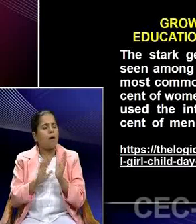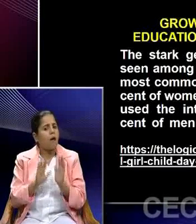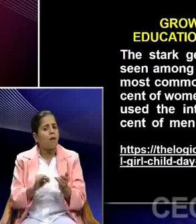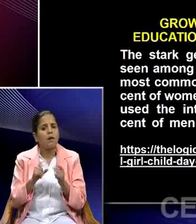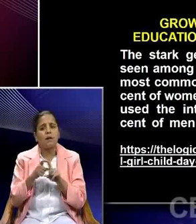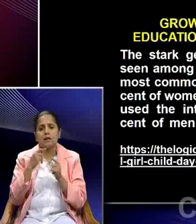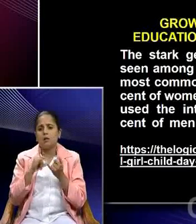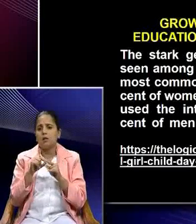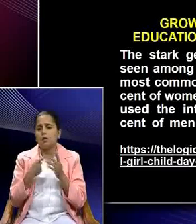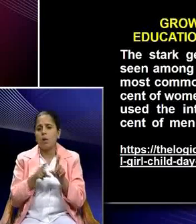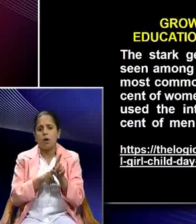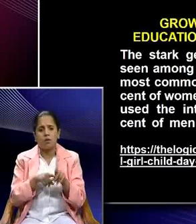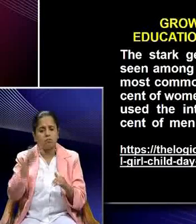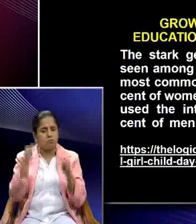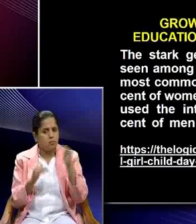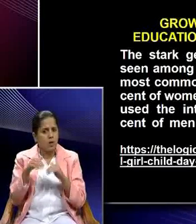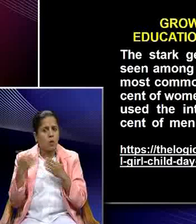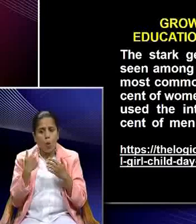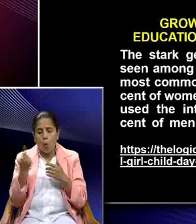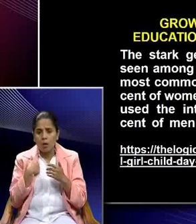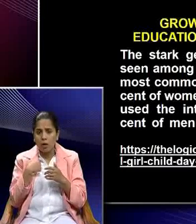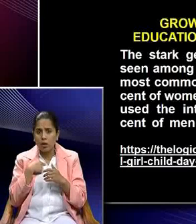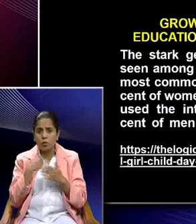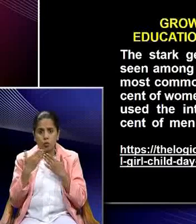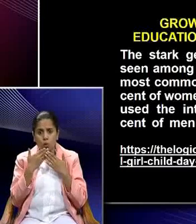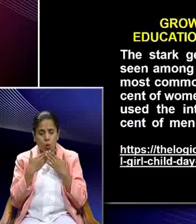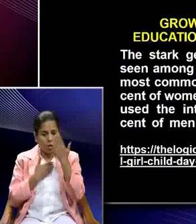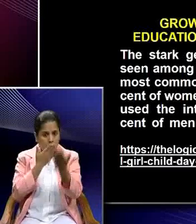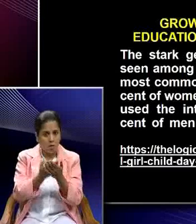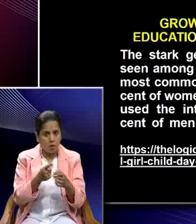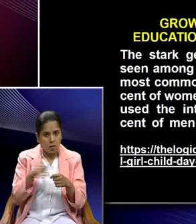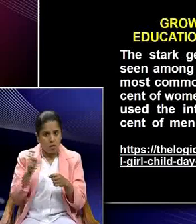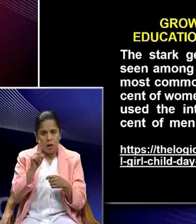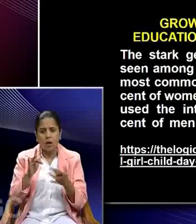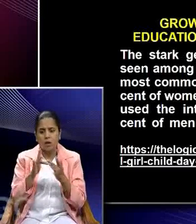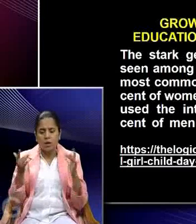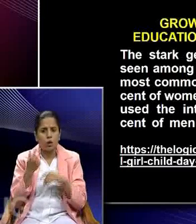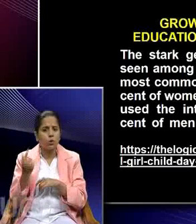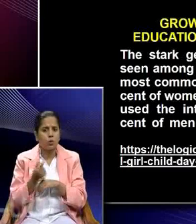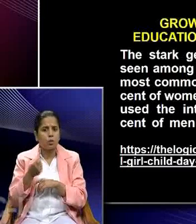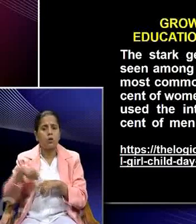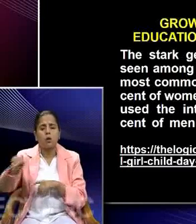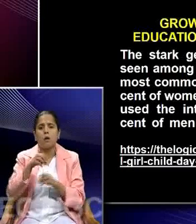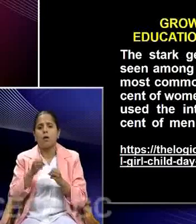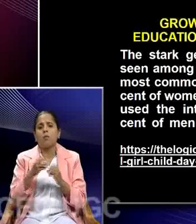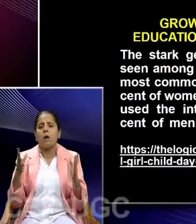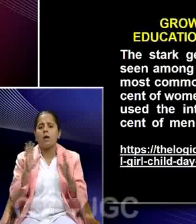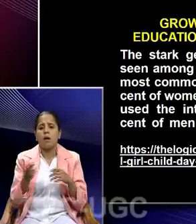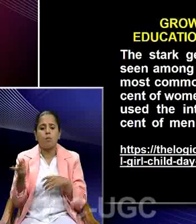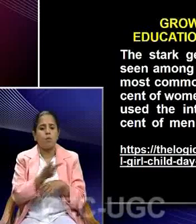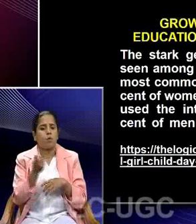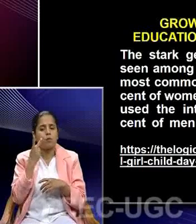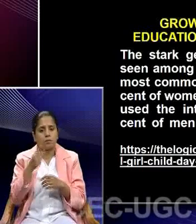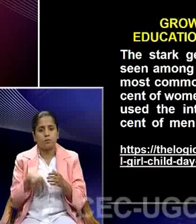in the entry and dropout rate, but also among internet users of the two most common gender.